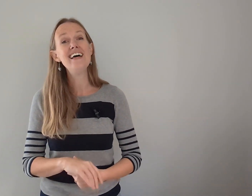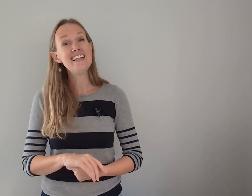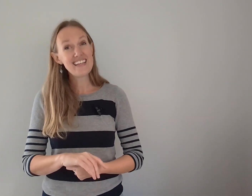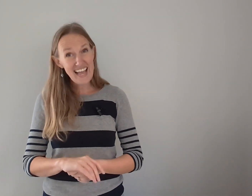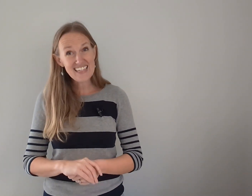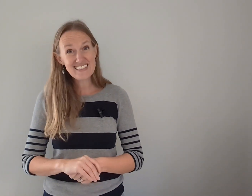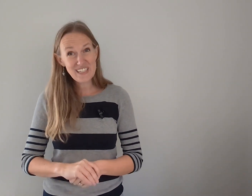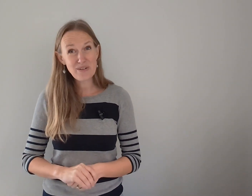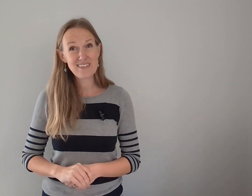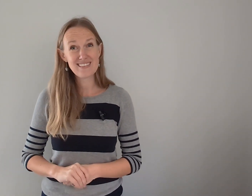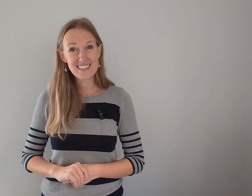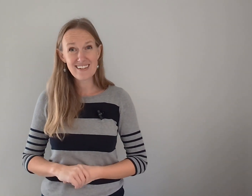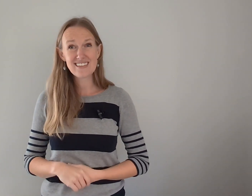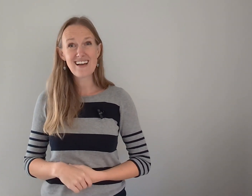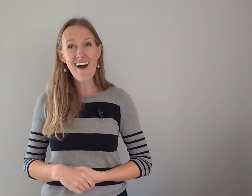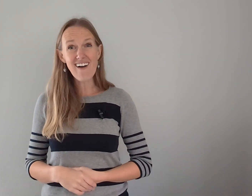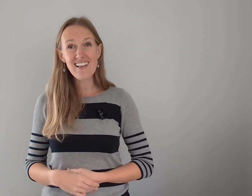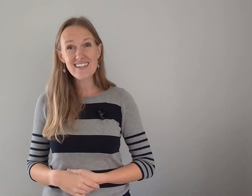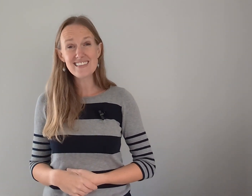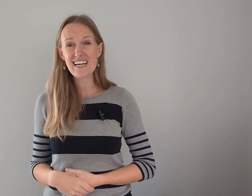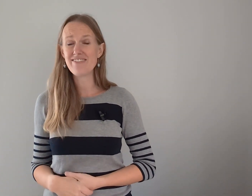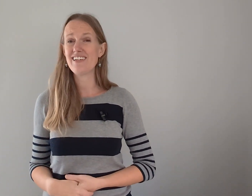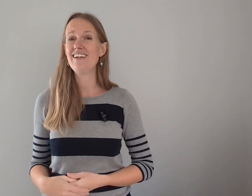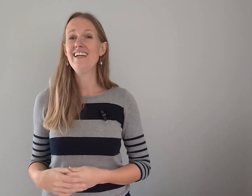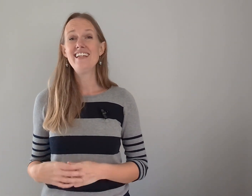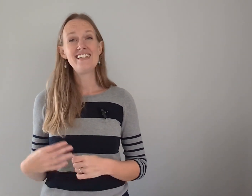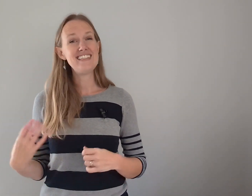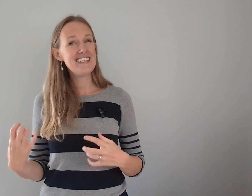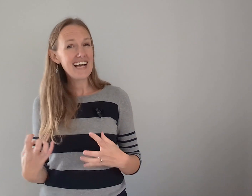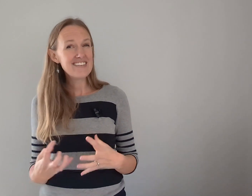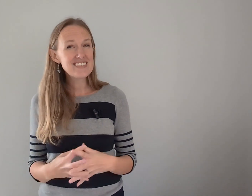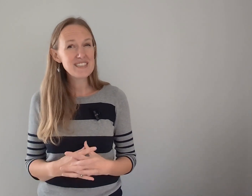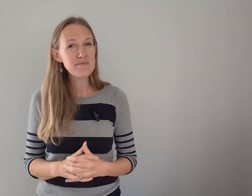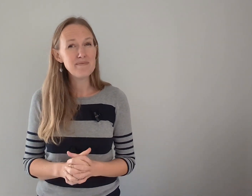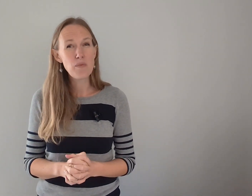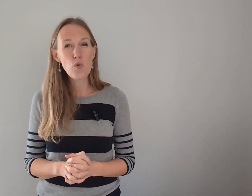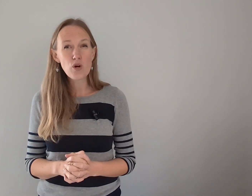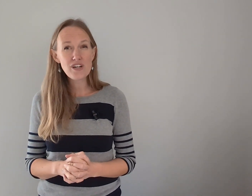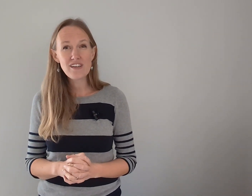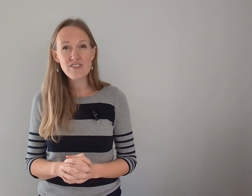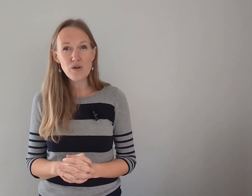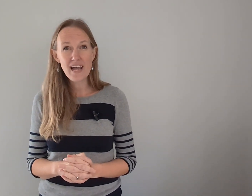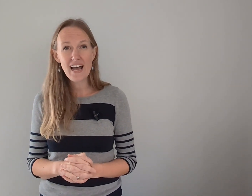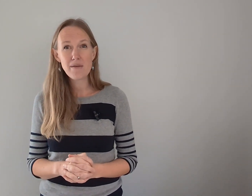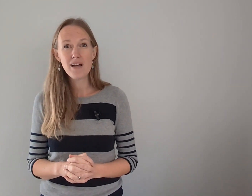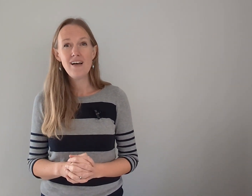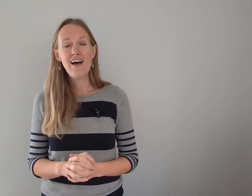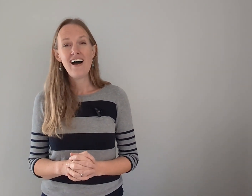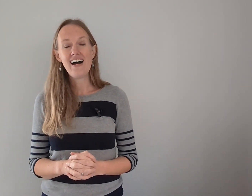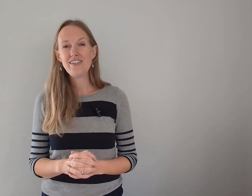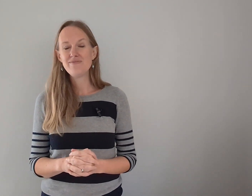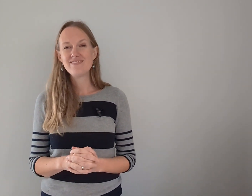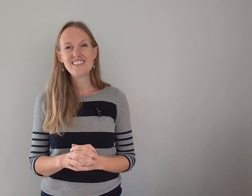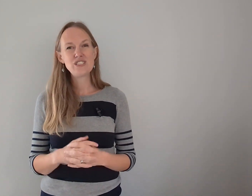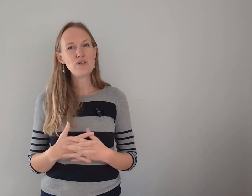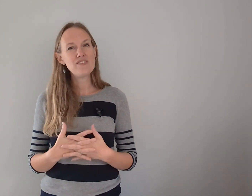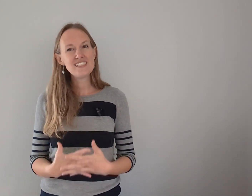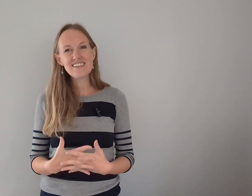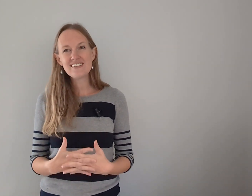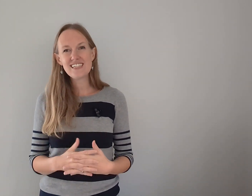The casting crowns songs are a little tougher. They tend to have some wordy vocab. So if it's a little tough